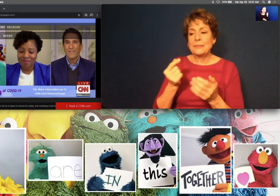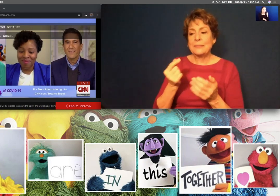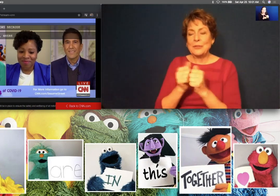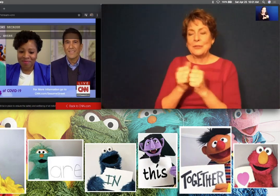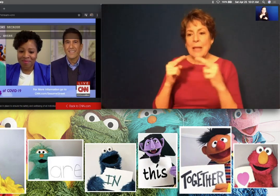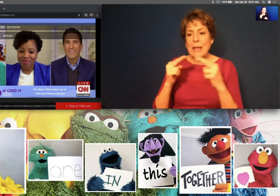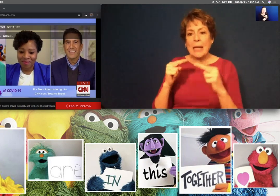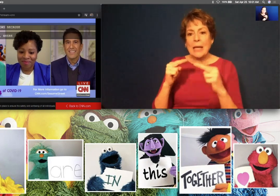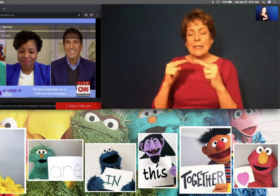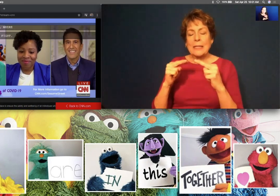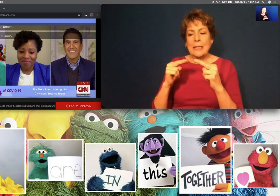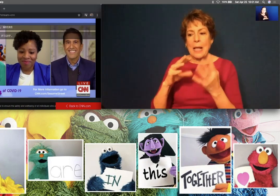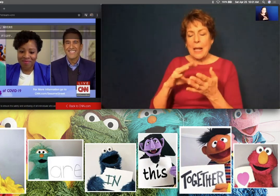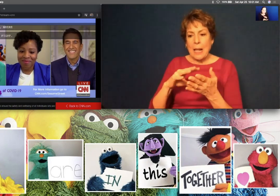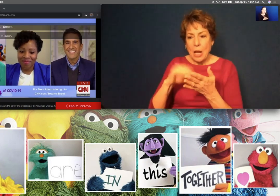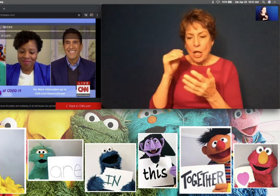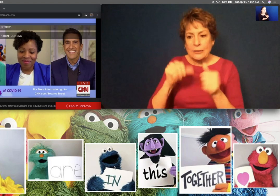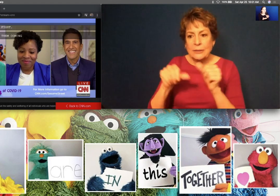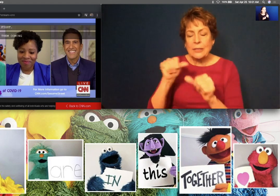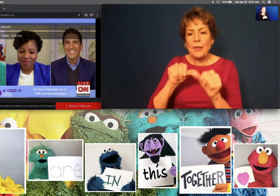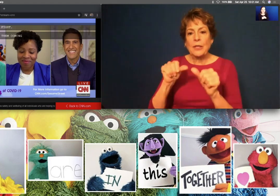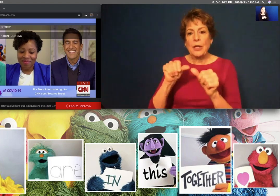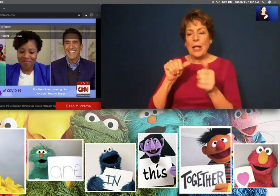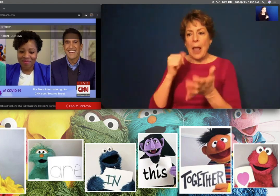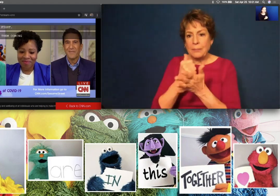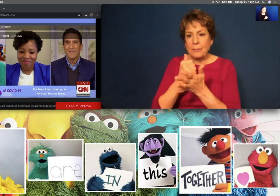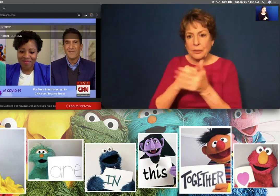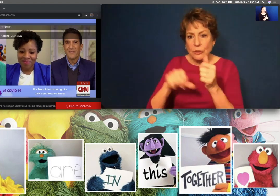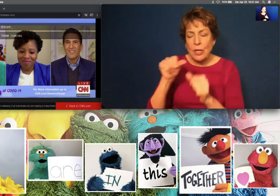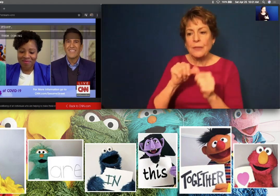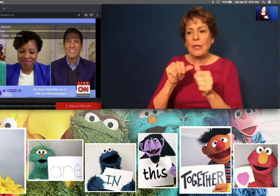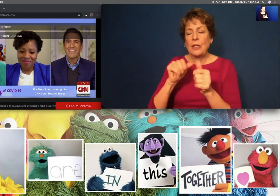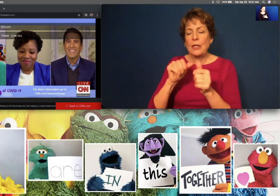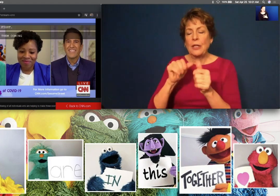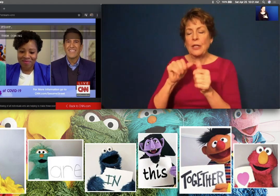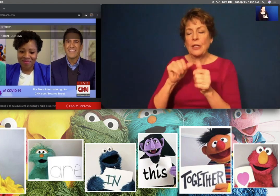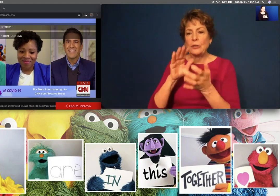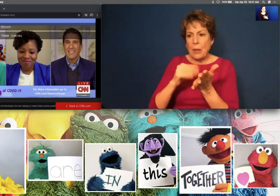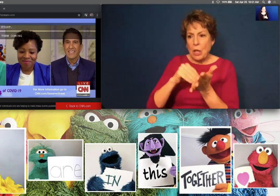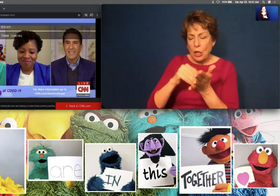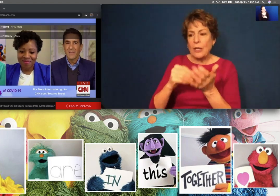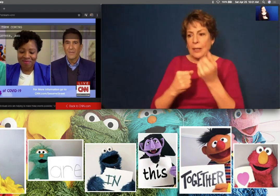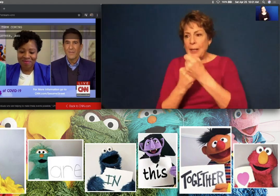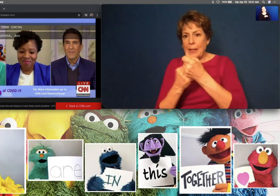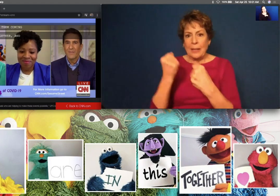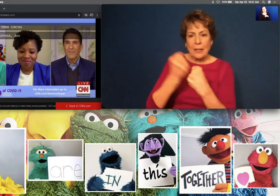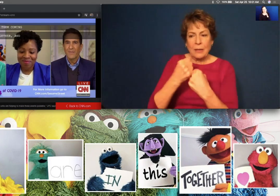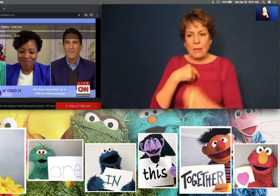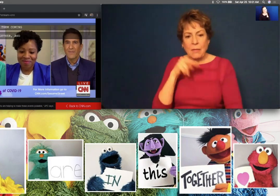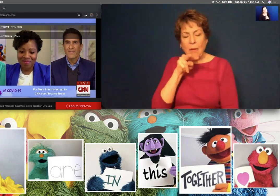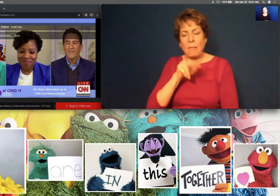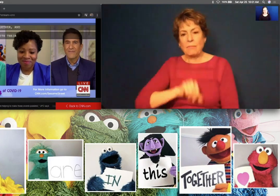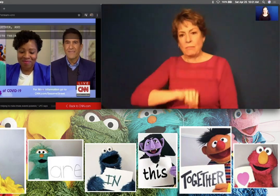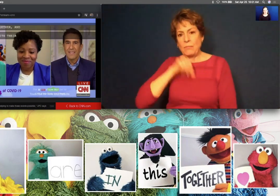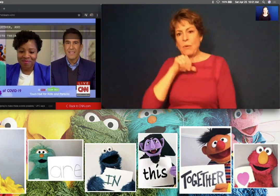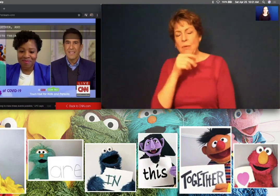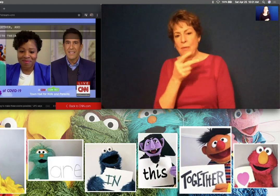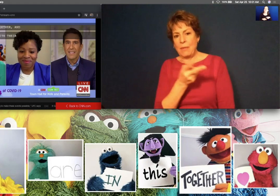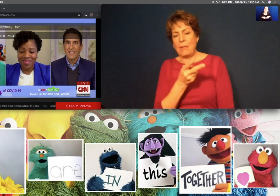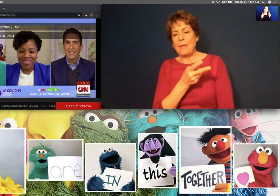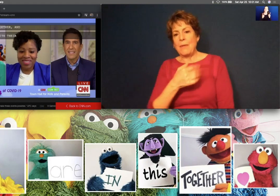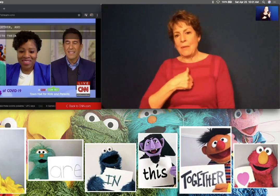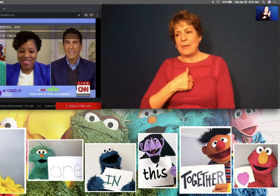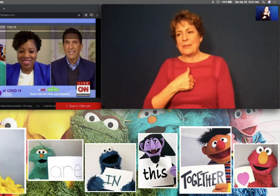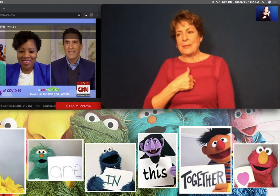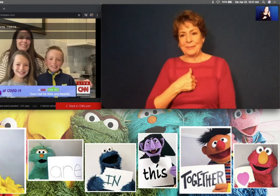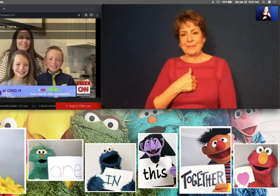helping one another with their schoolwork. That's really, certainly as their mom, it warms my heart a lot. Yeah. We have a question now from another mom.